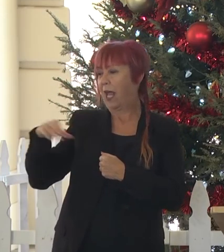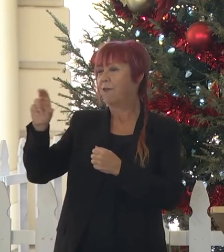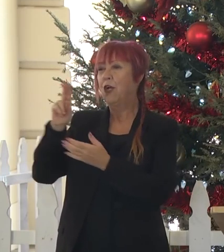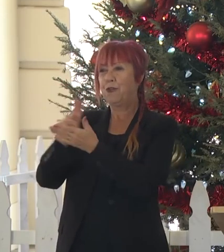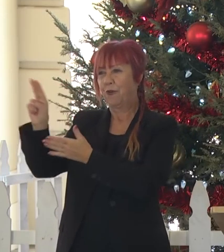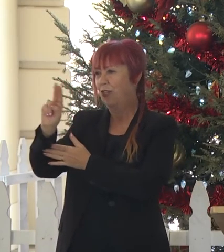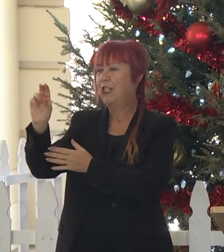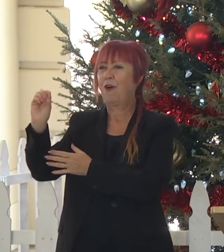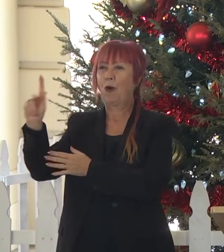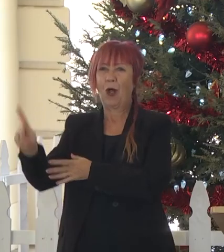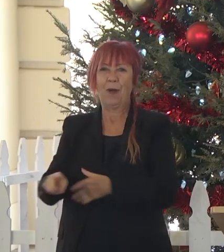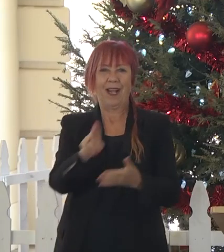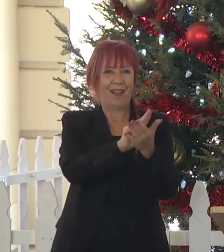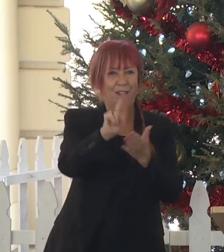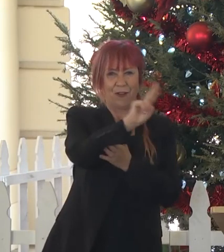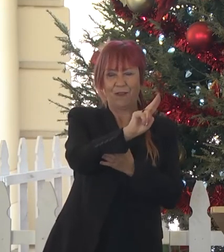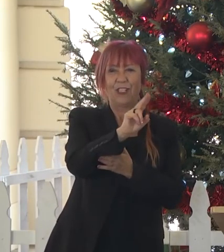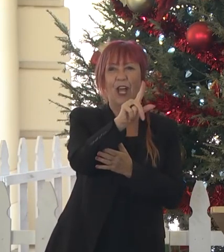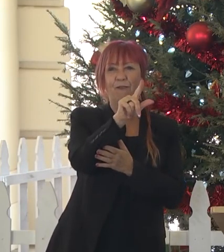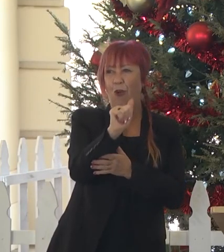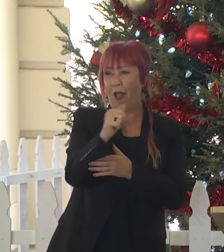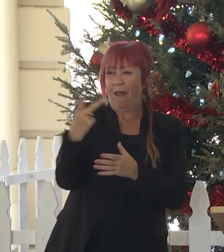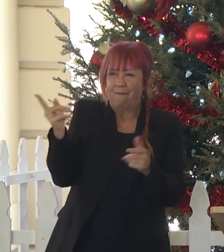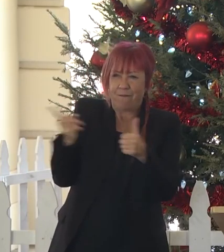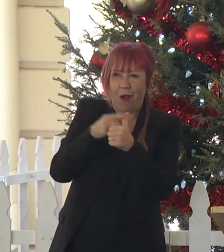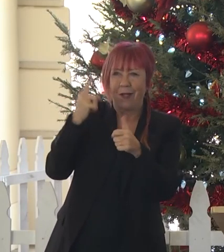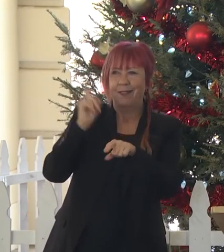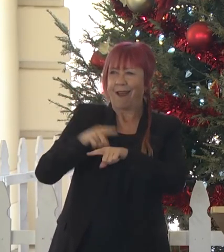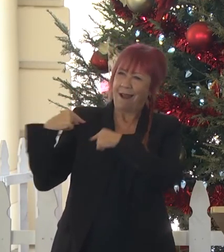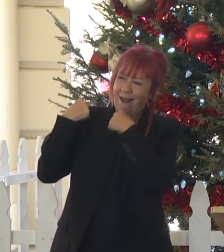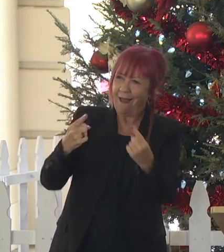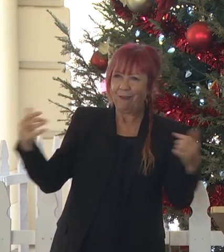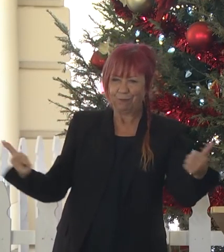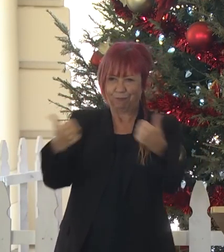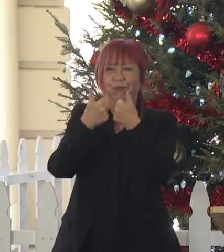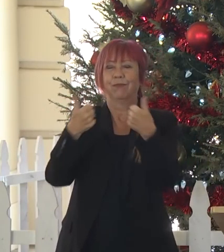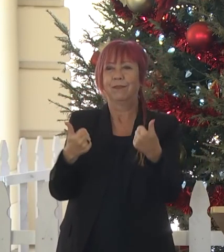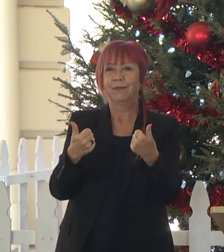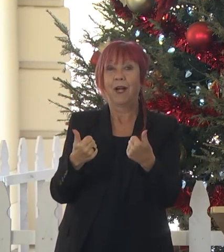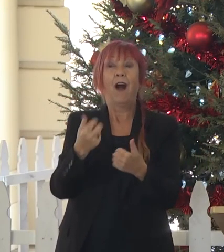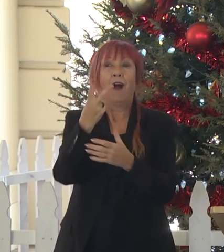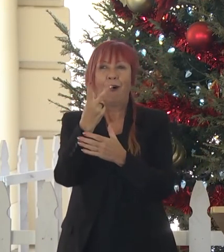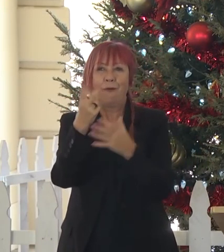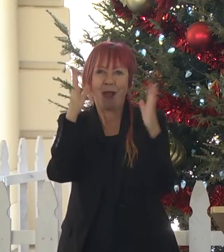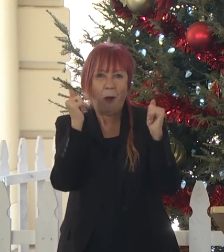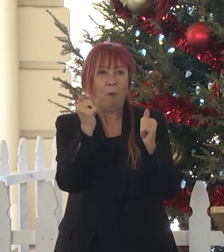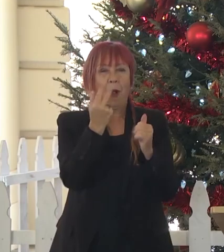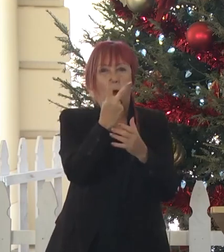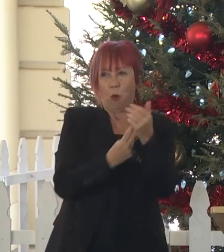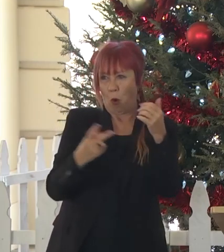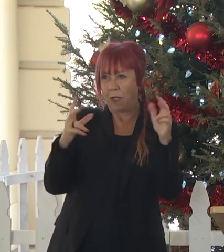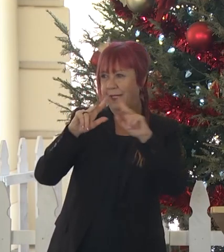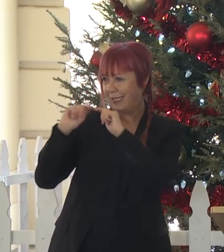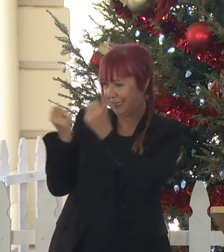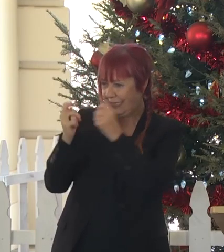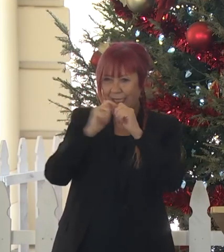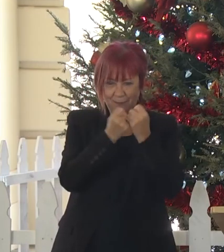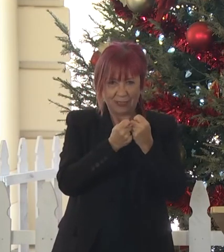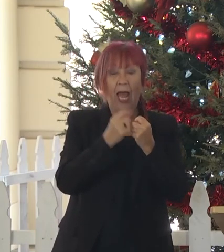of Georgia, and this will be their first matchup ever. We know both teams and their fans will have an incredible experience here in